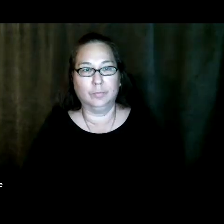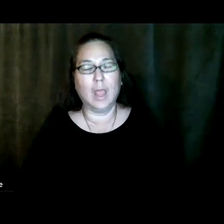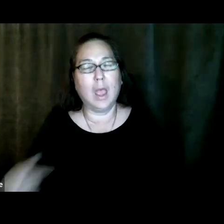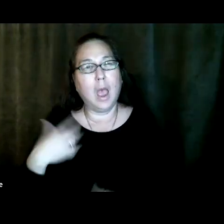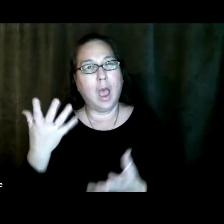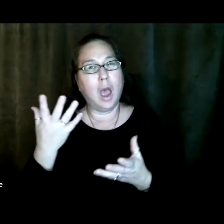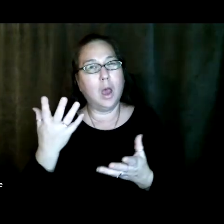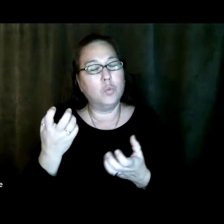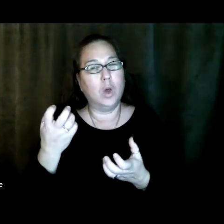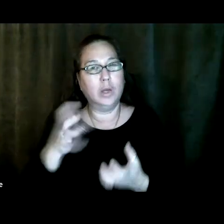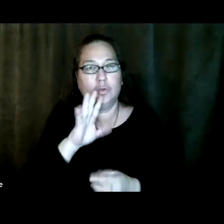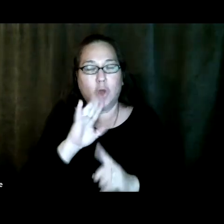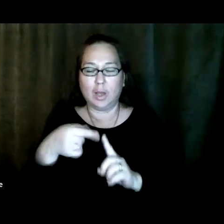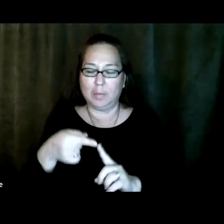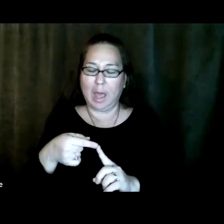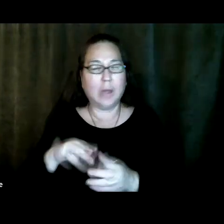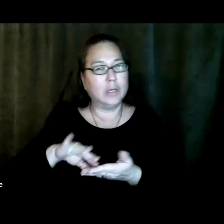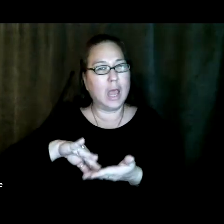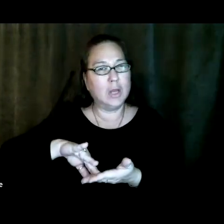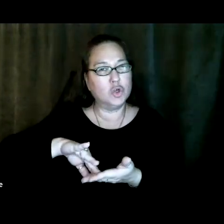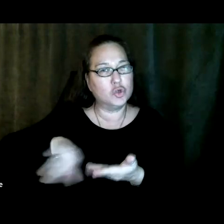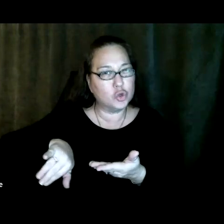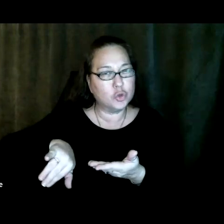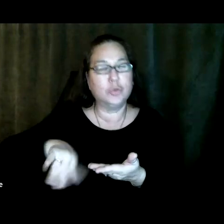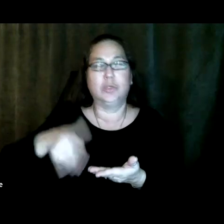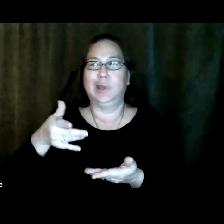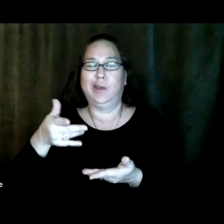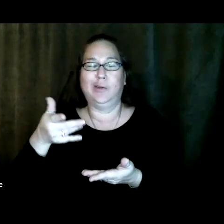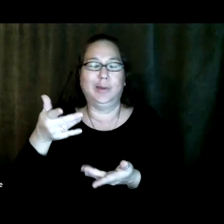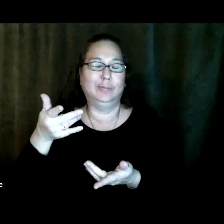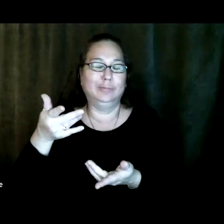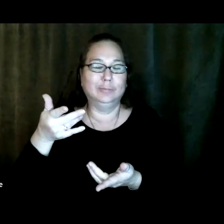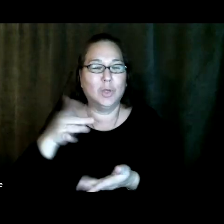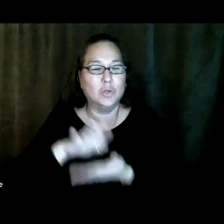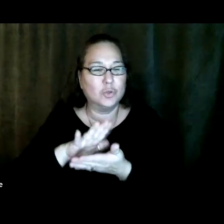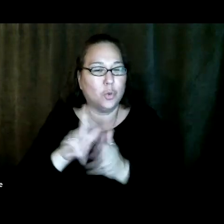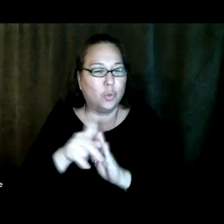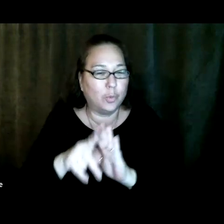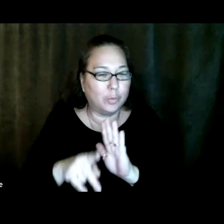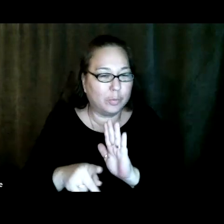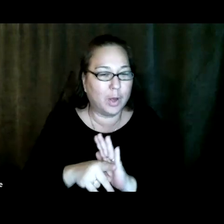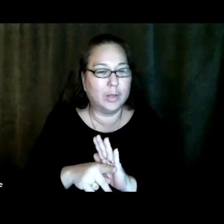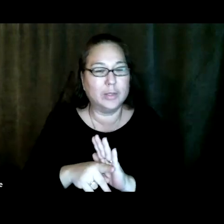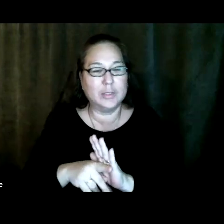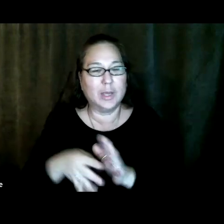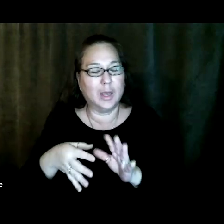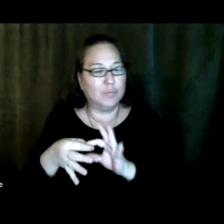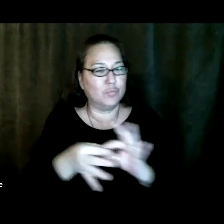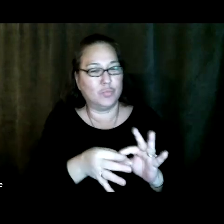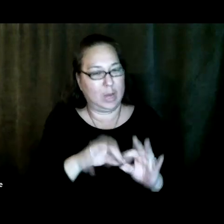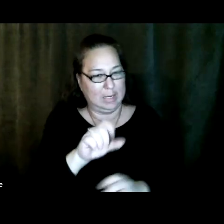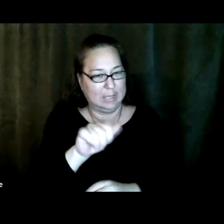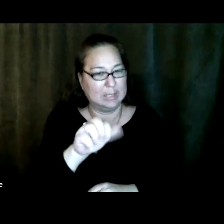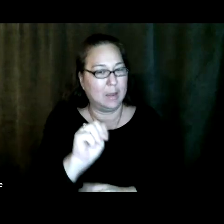exclusionary exam school policy that has been targeting children from certain areas of the city for exclusion for now, I think,